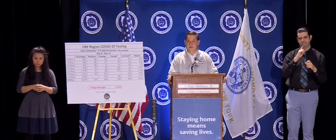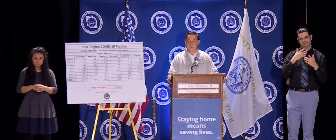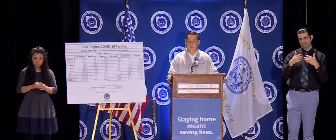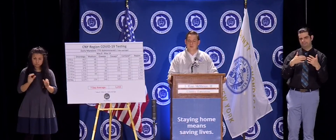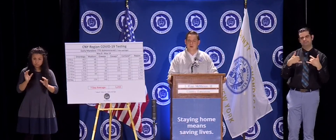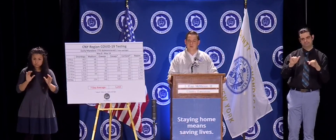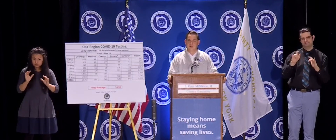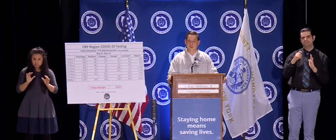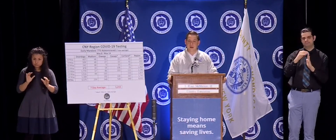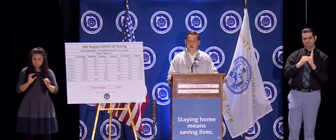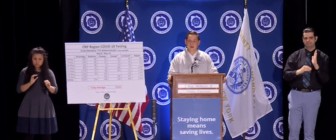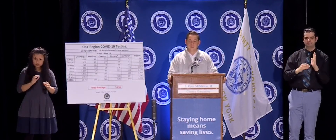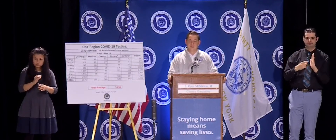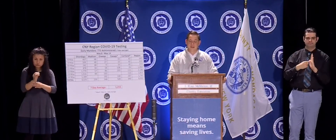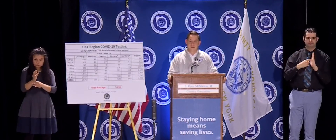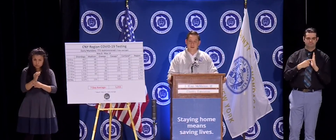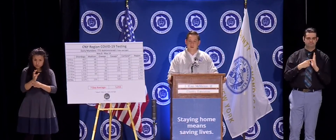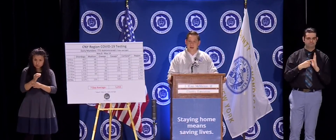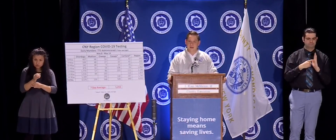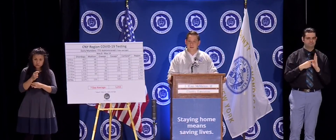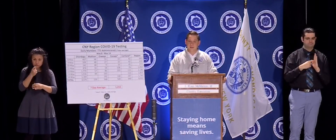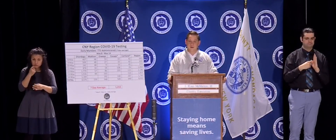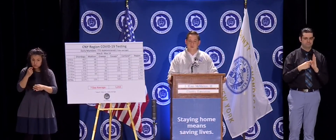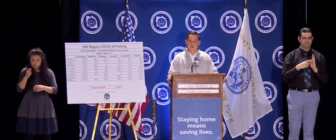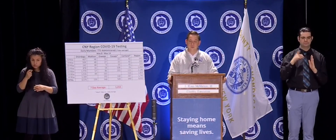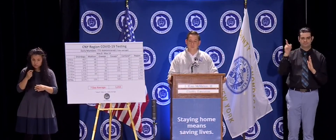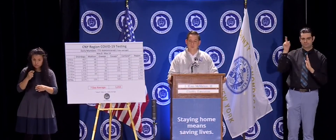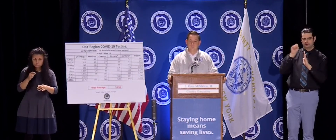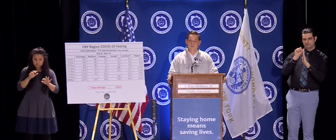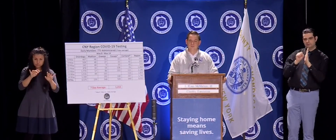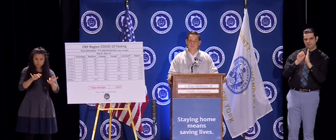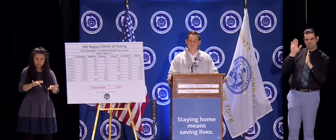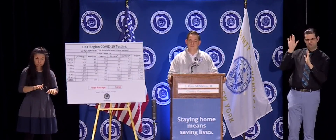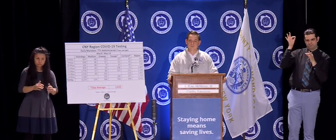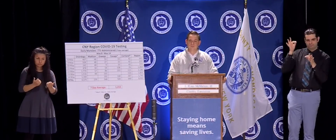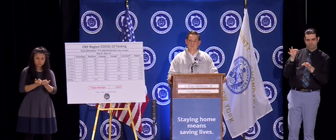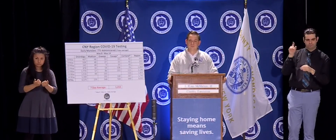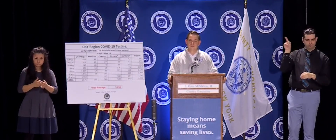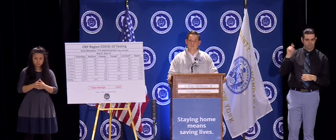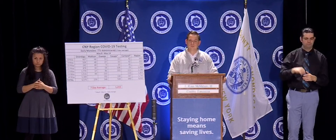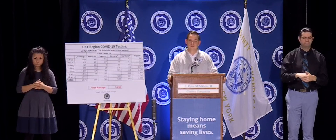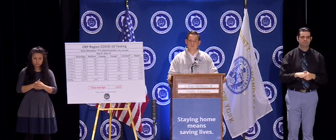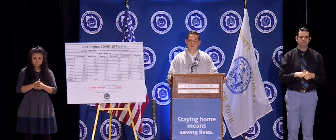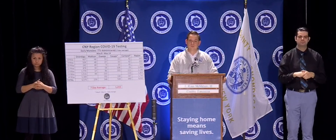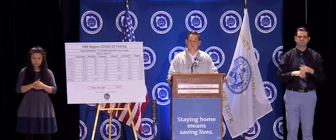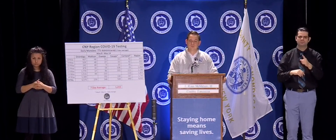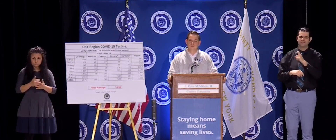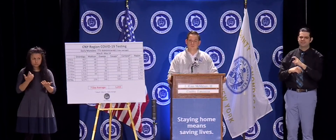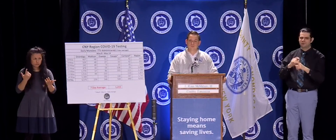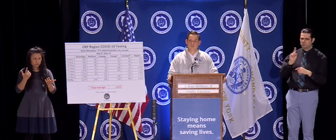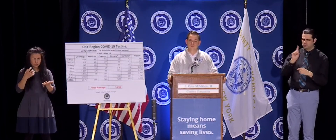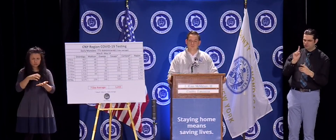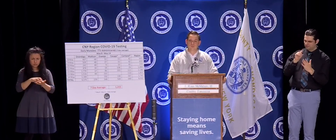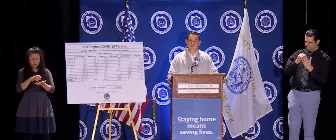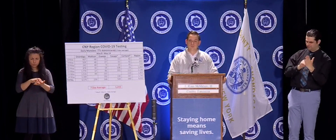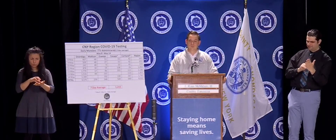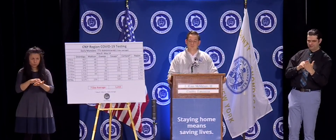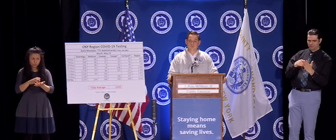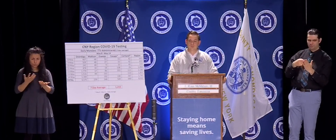dentist. You know, these are all things that the state has given guidance that you have to do. But where do they attest to that? I guess is my question. The logistics of going